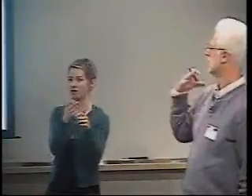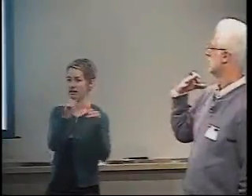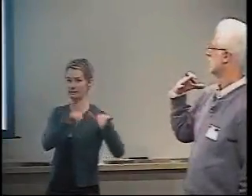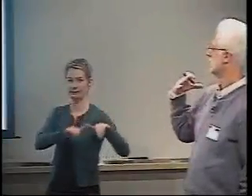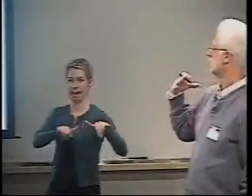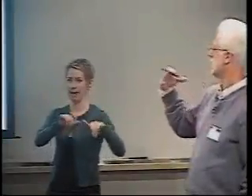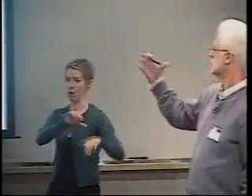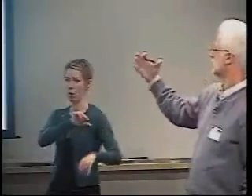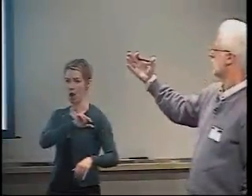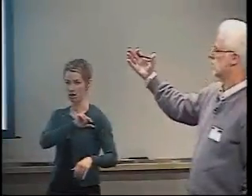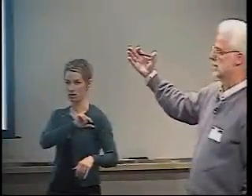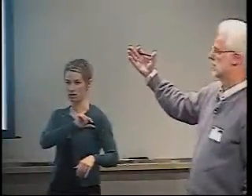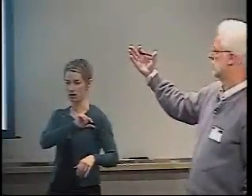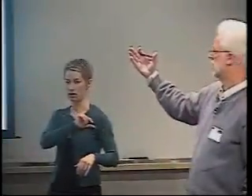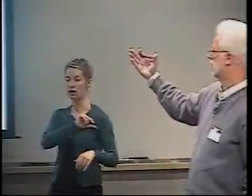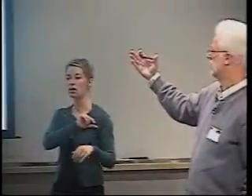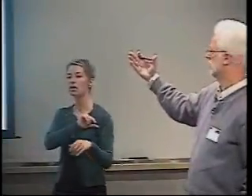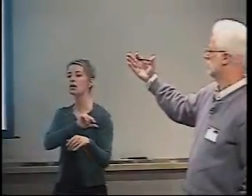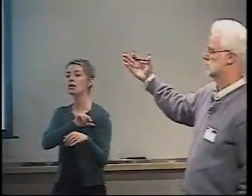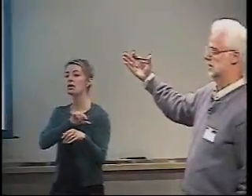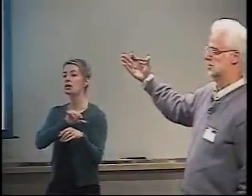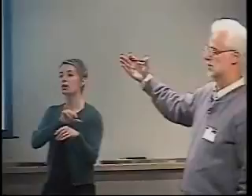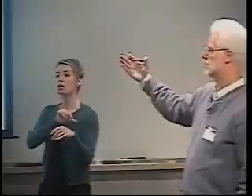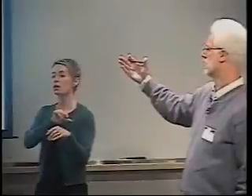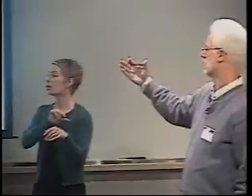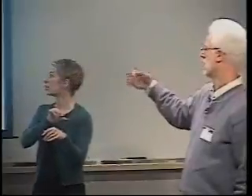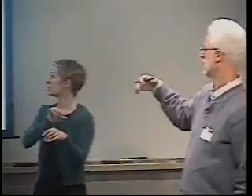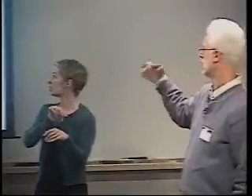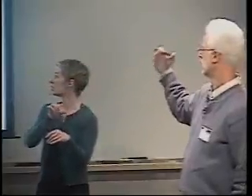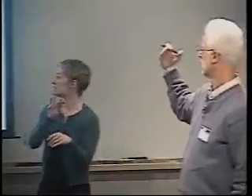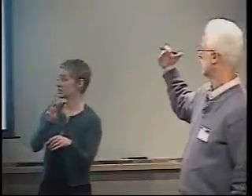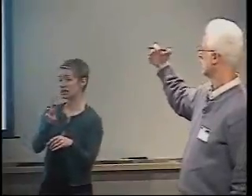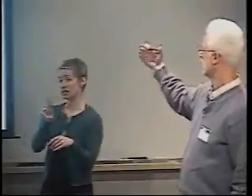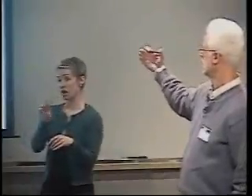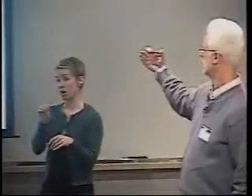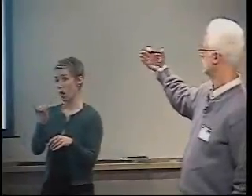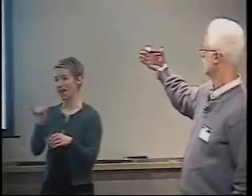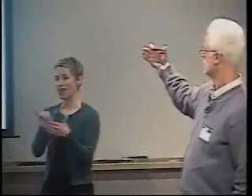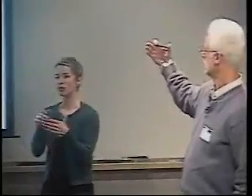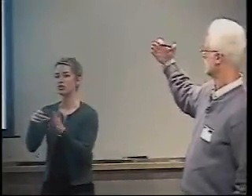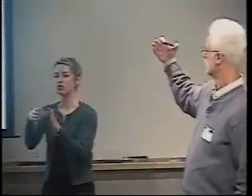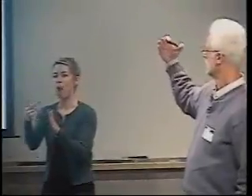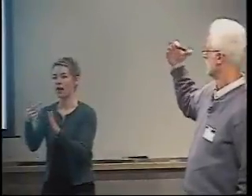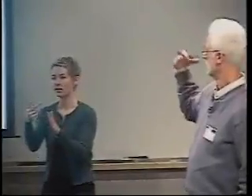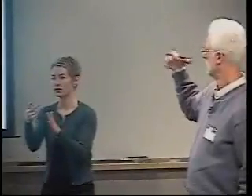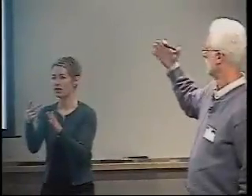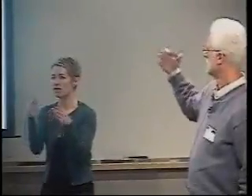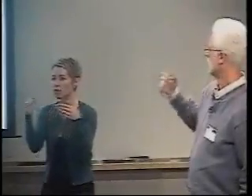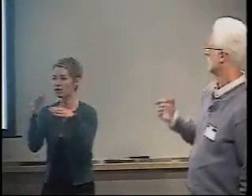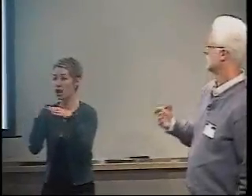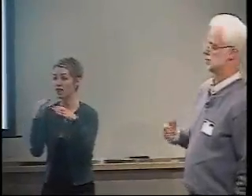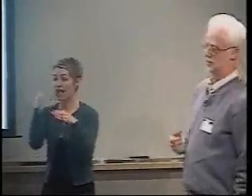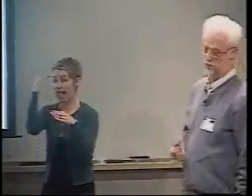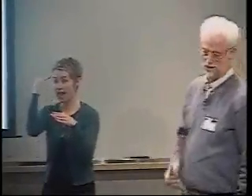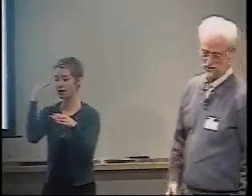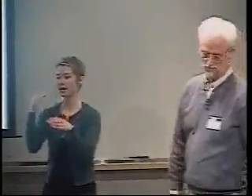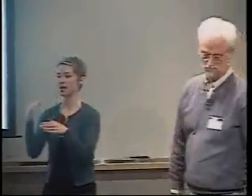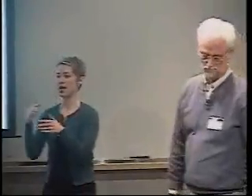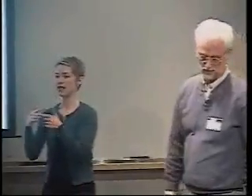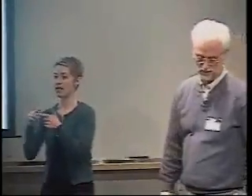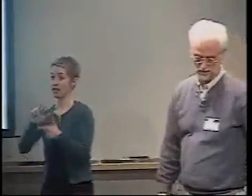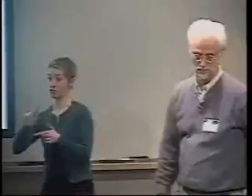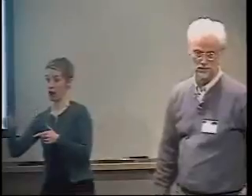and twice the quality around the head was 6 ROI, and 12 was 4 times the